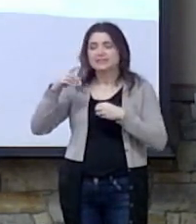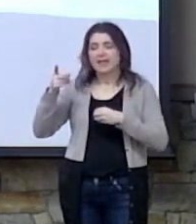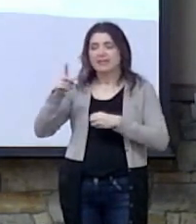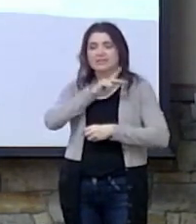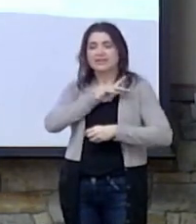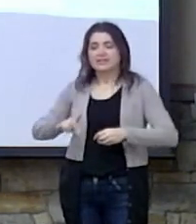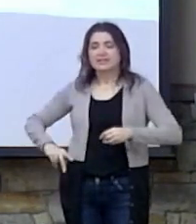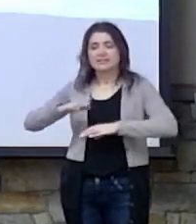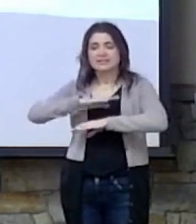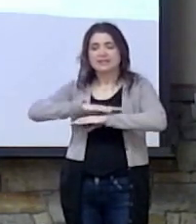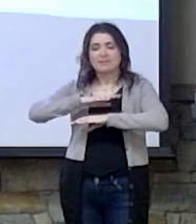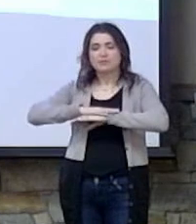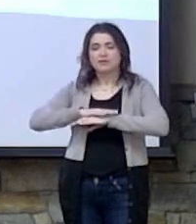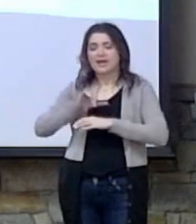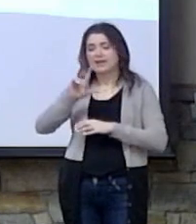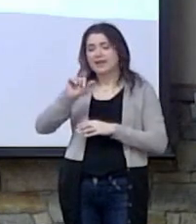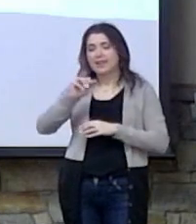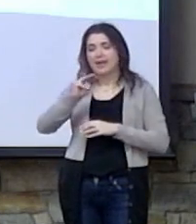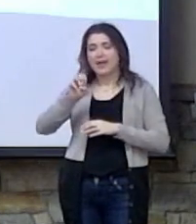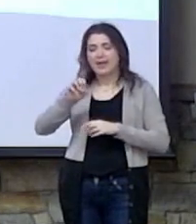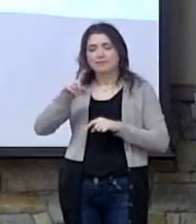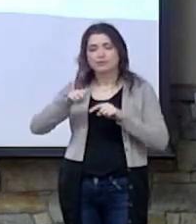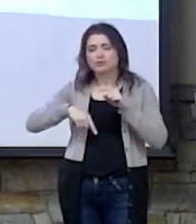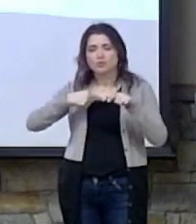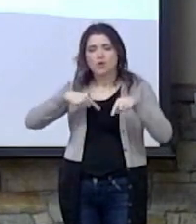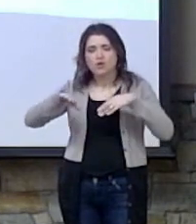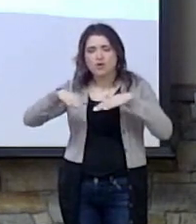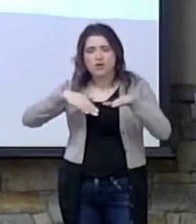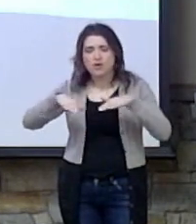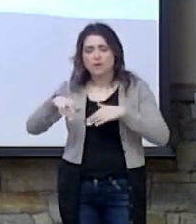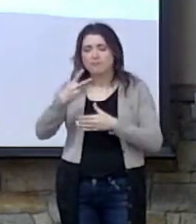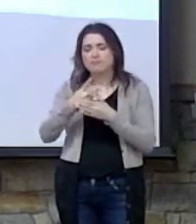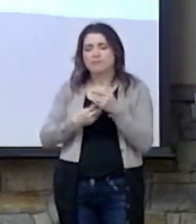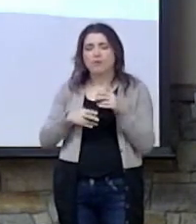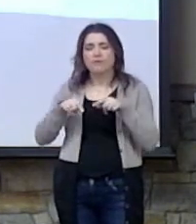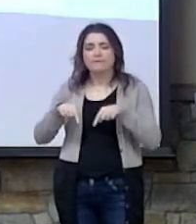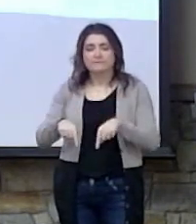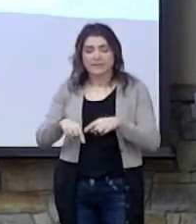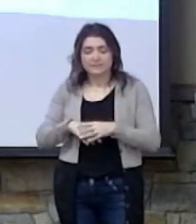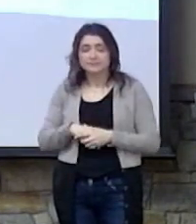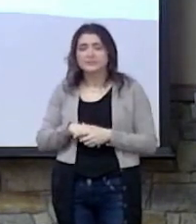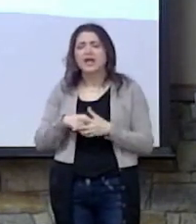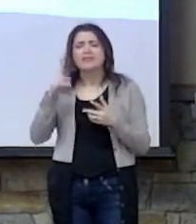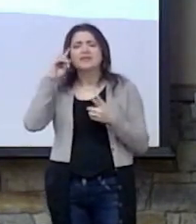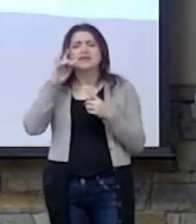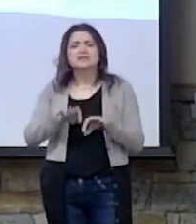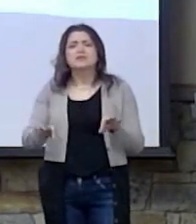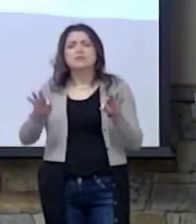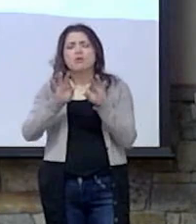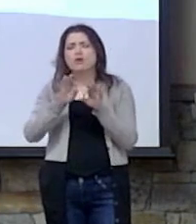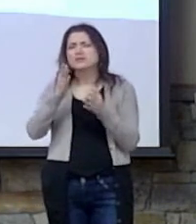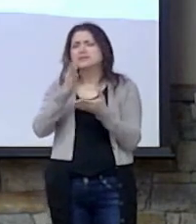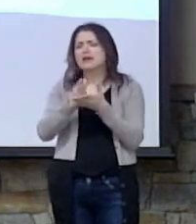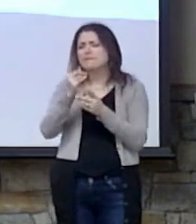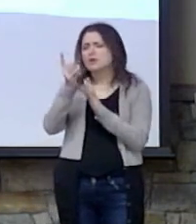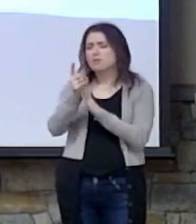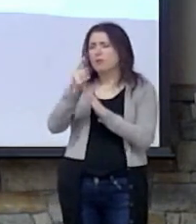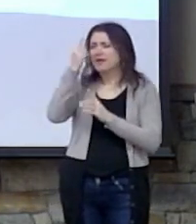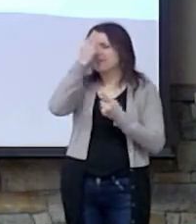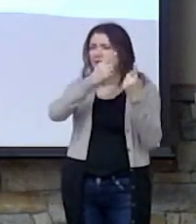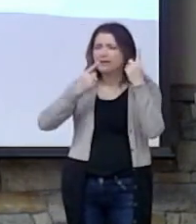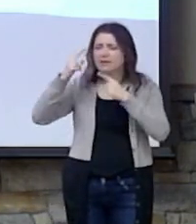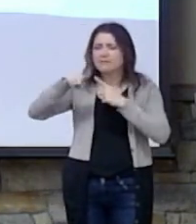feet. As we think about the story, I think it's important to stop for a moment, and I want you to consider with me all of